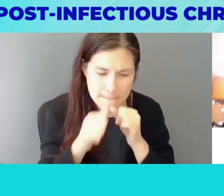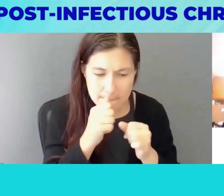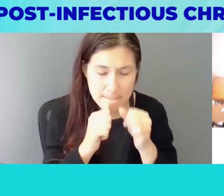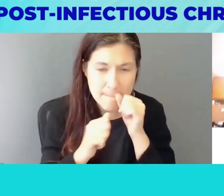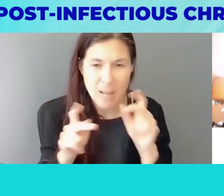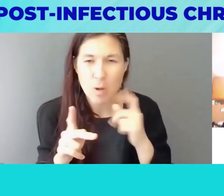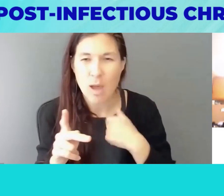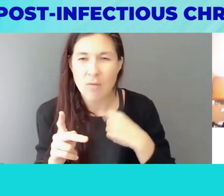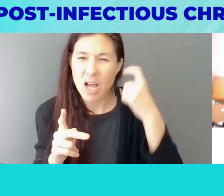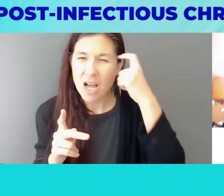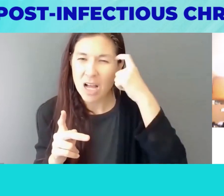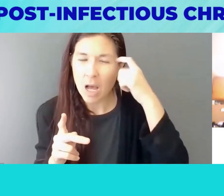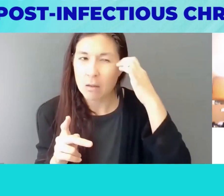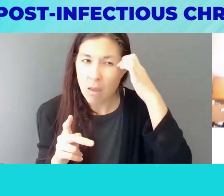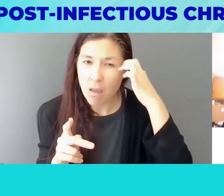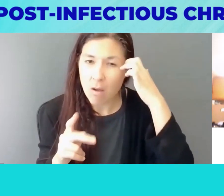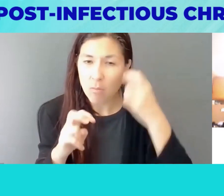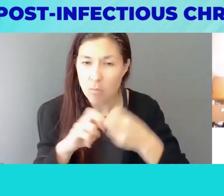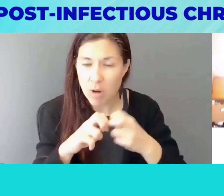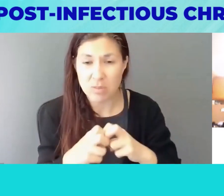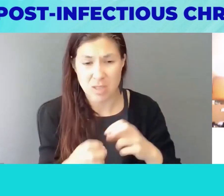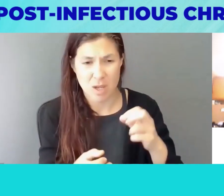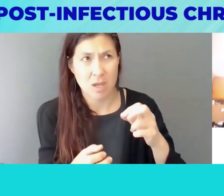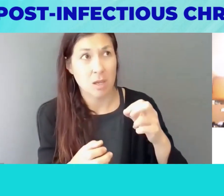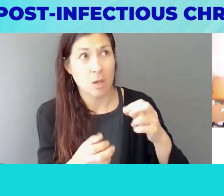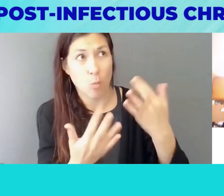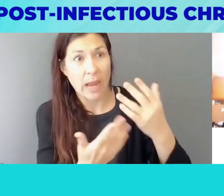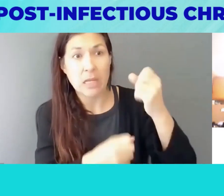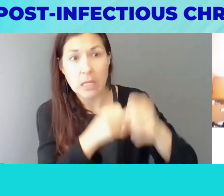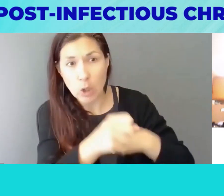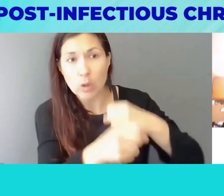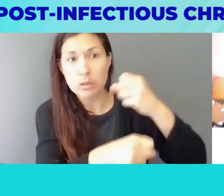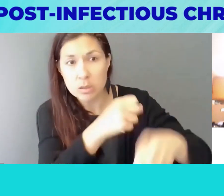Black woman seeking life-saving care. Welcome, Cynthia.